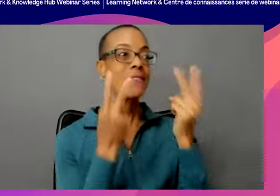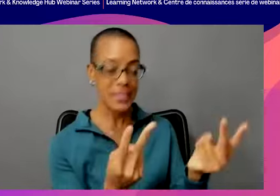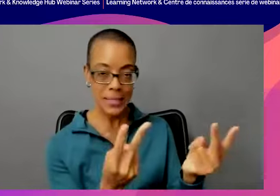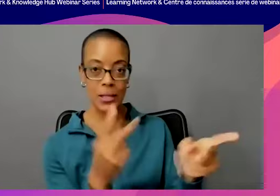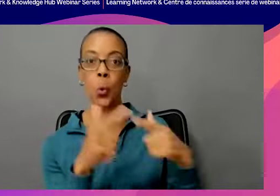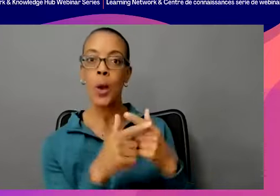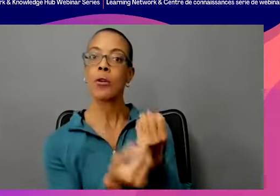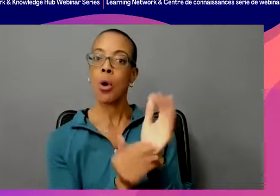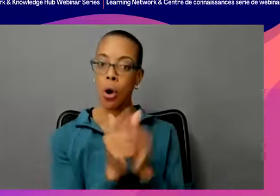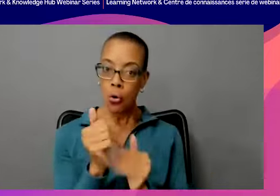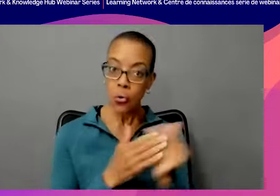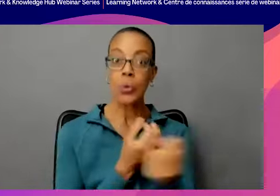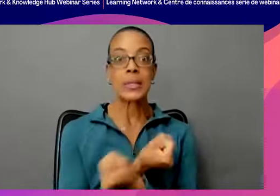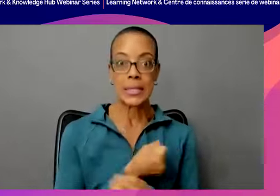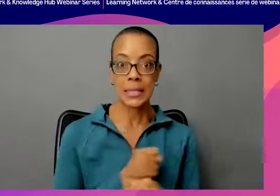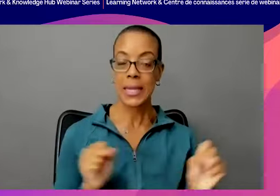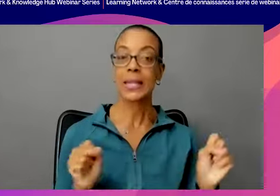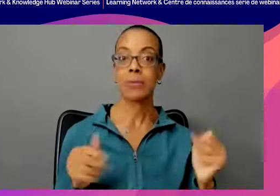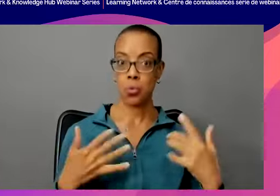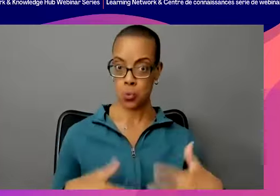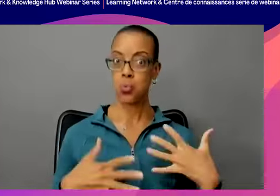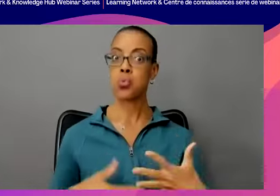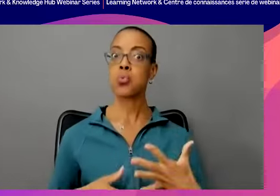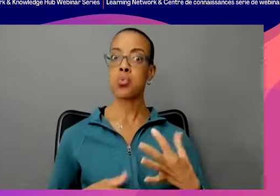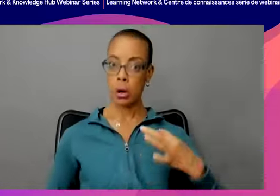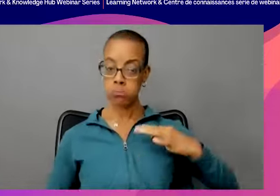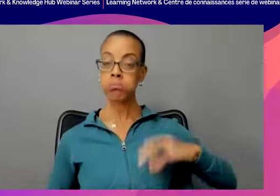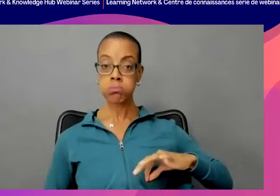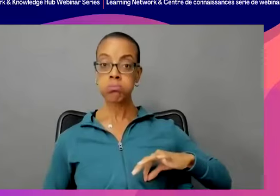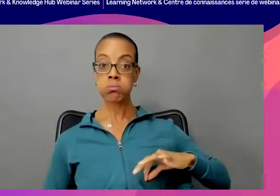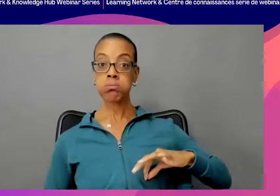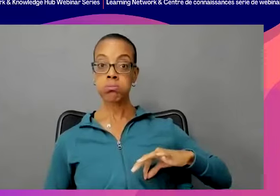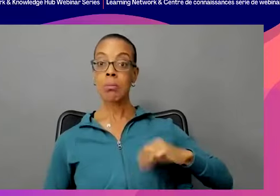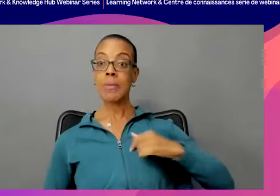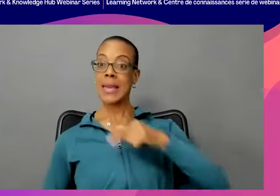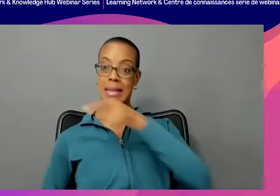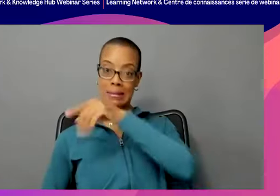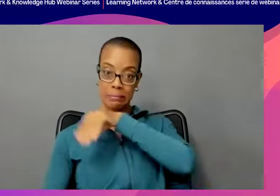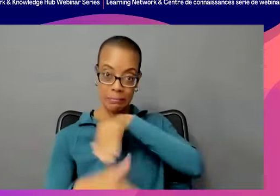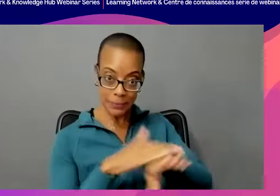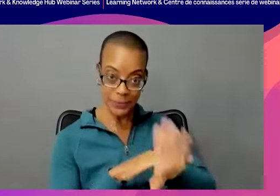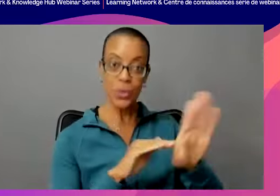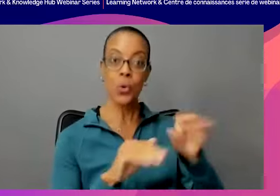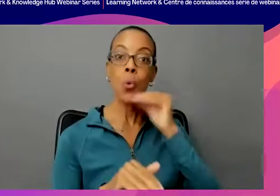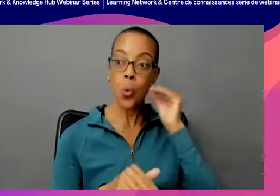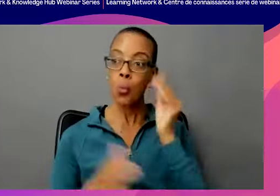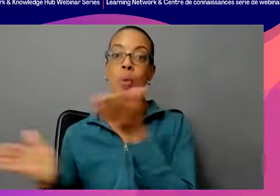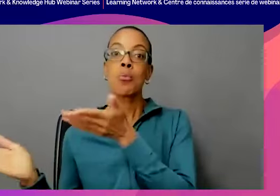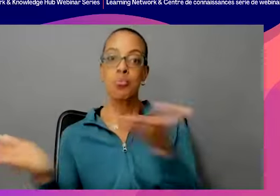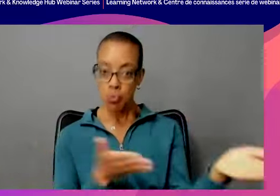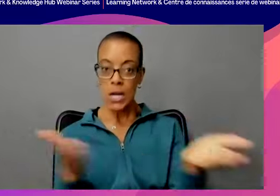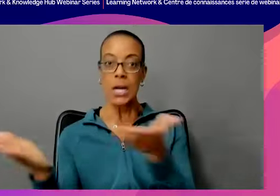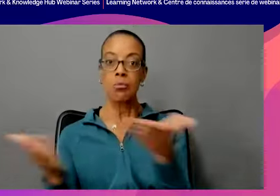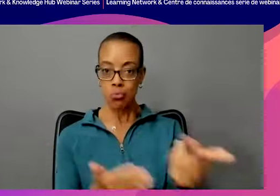and safe has been one of the greatest strengths I see, is when they come in and bring the